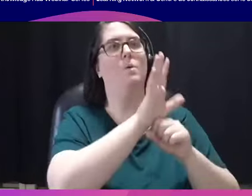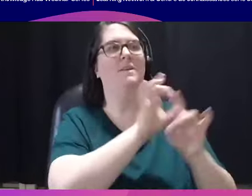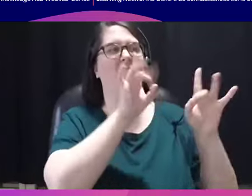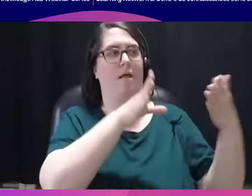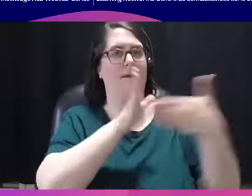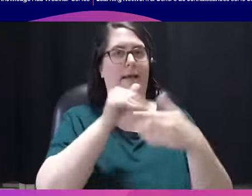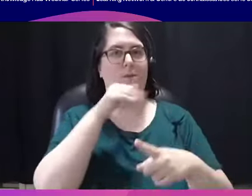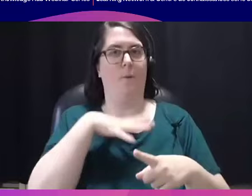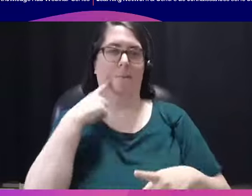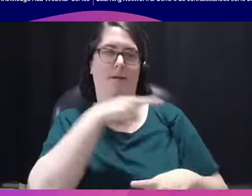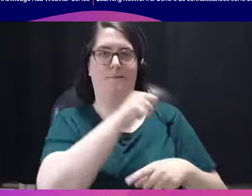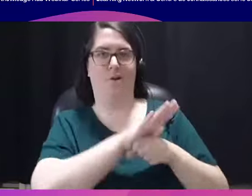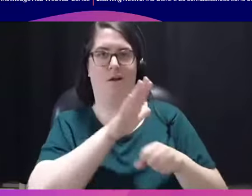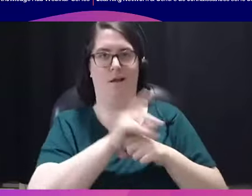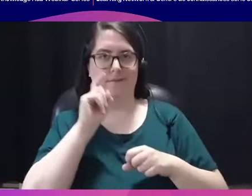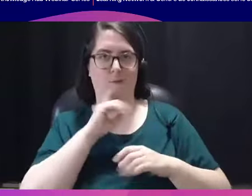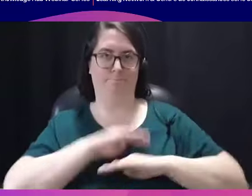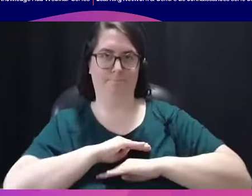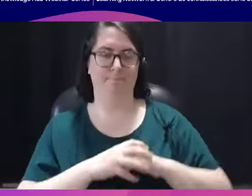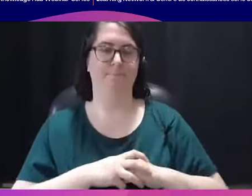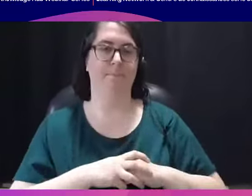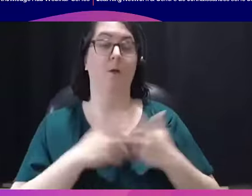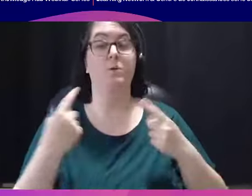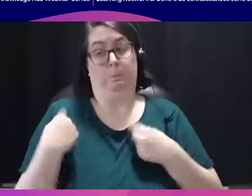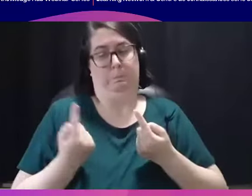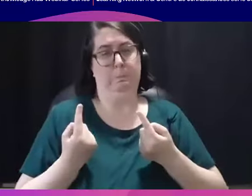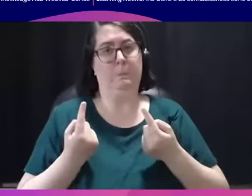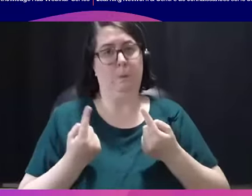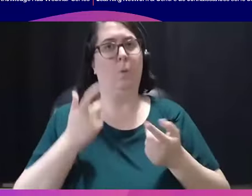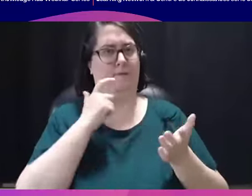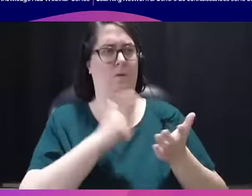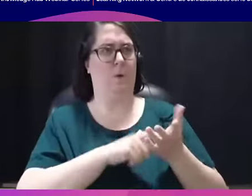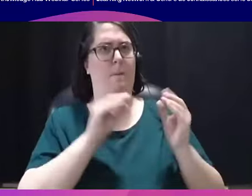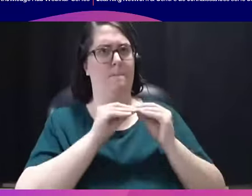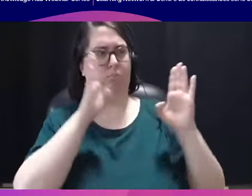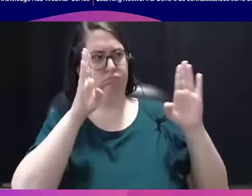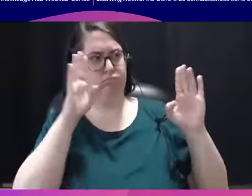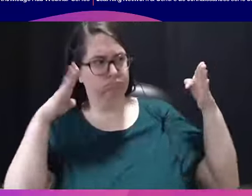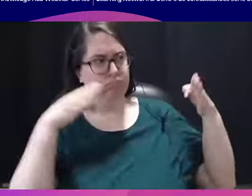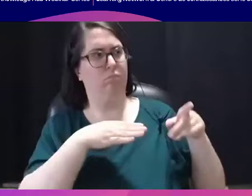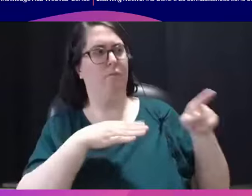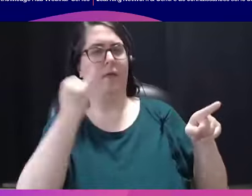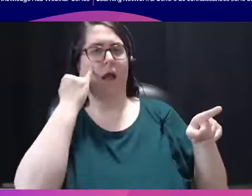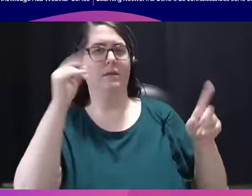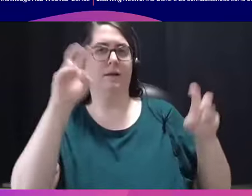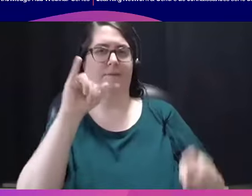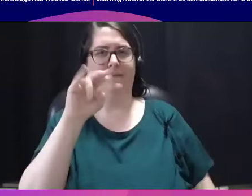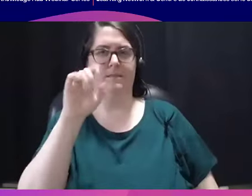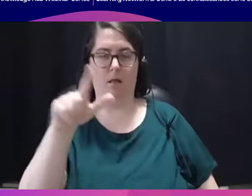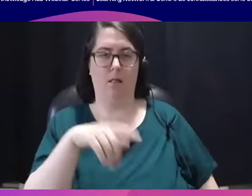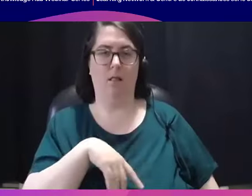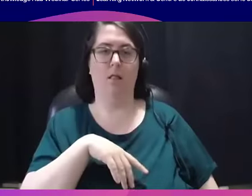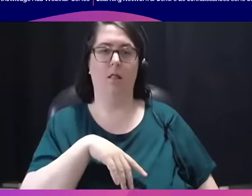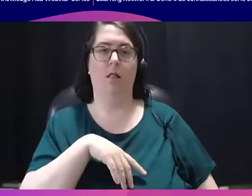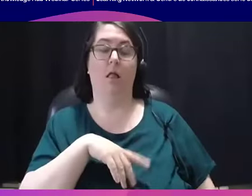sexual gratification. And so in recent years, we've seen a greater attention being paid towards the idea of incels. And perhaps we